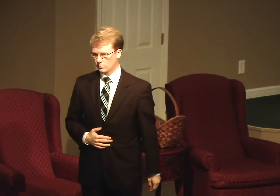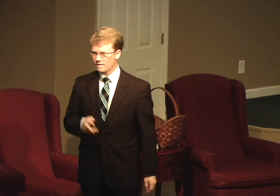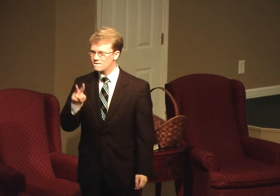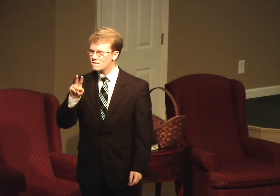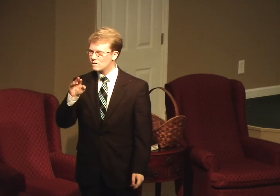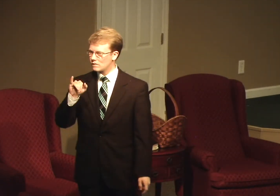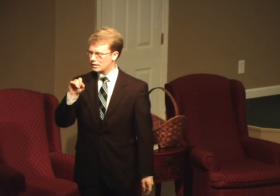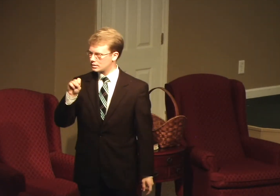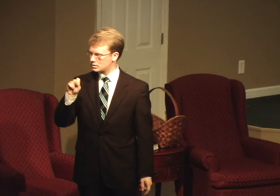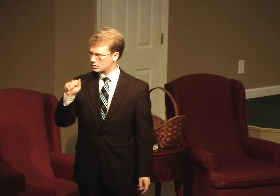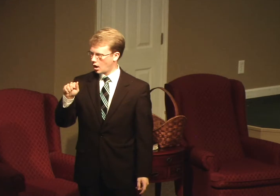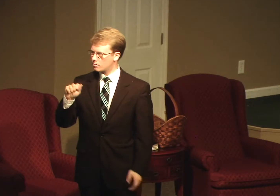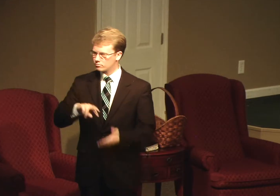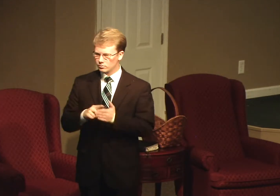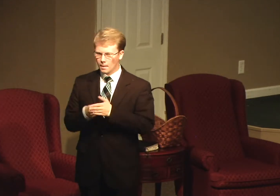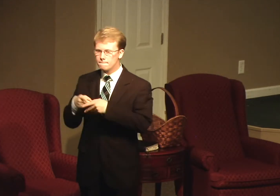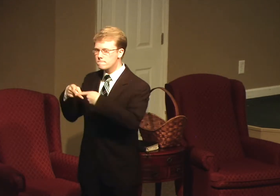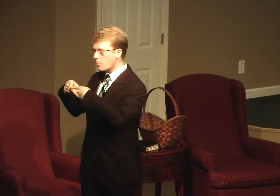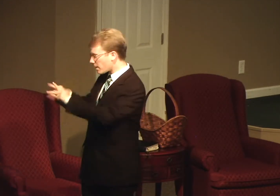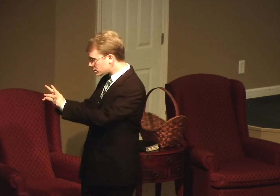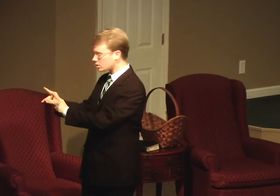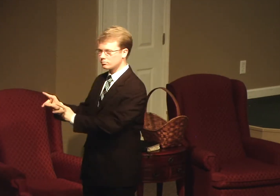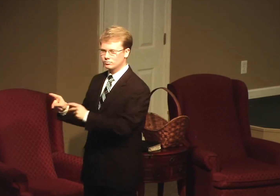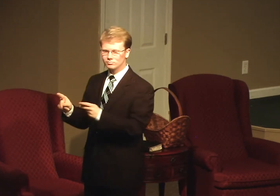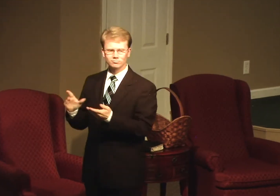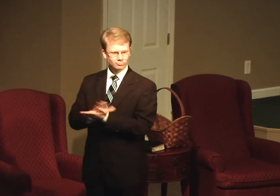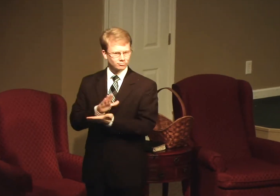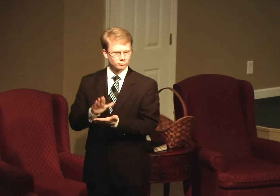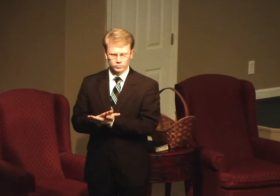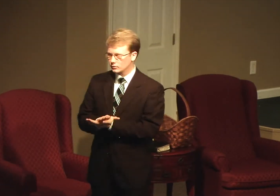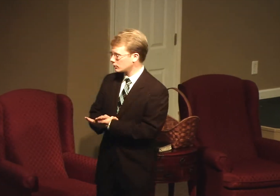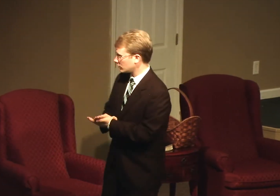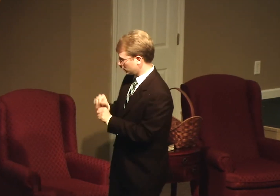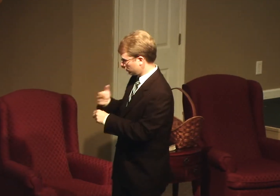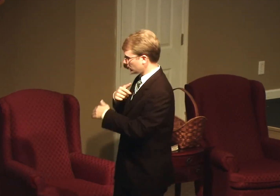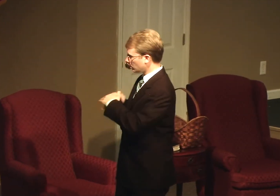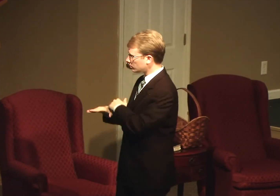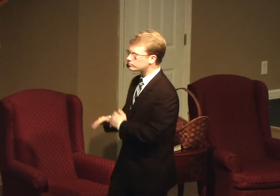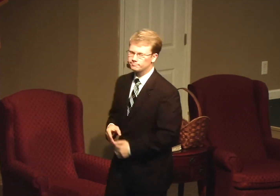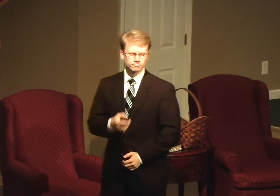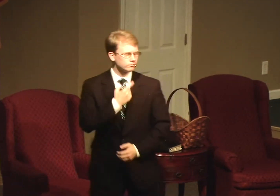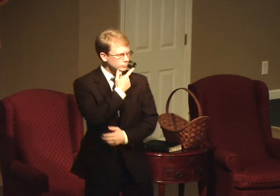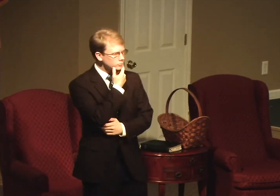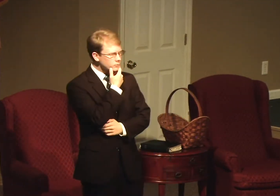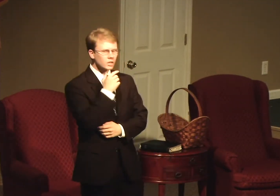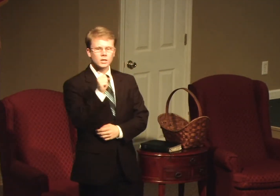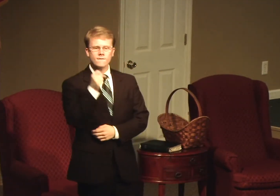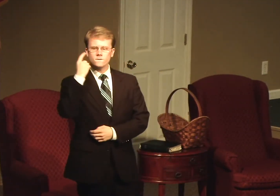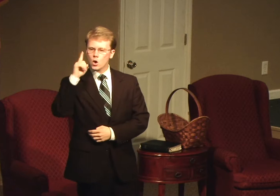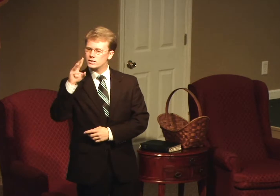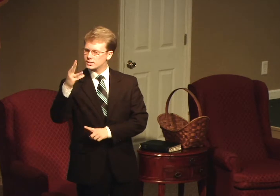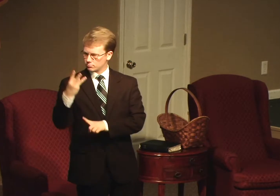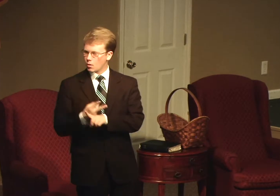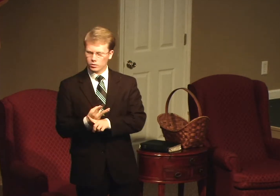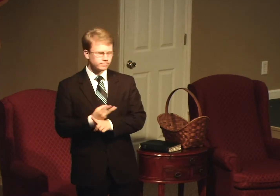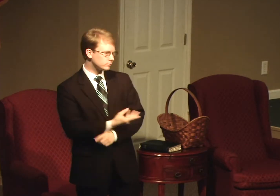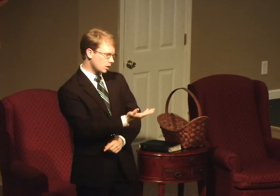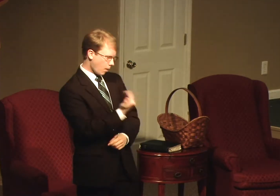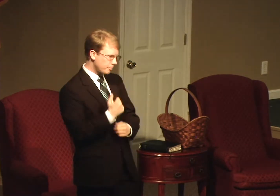I have to ask permission first. That's what a visa is. I have to ask them, can I come? I can